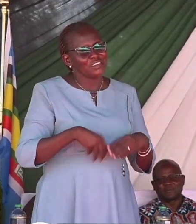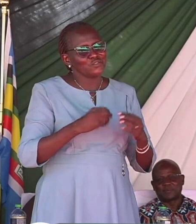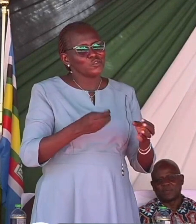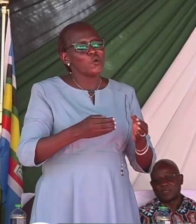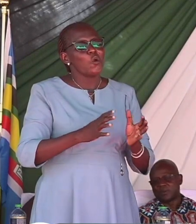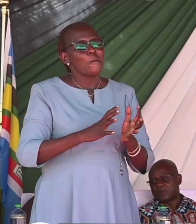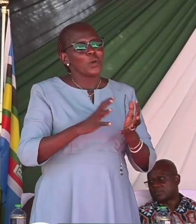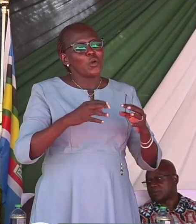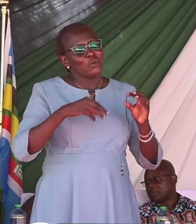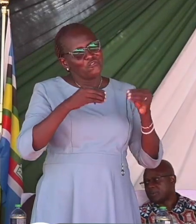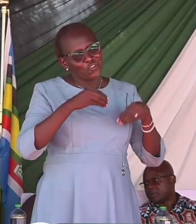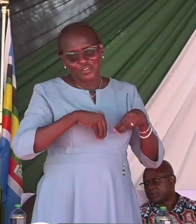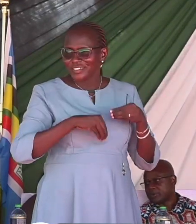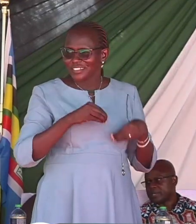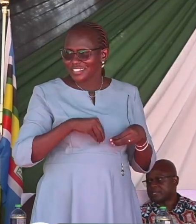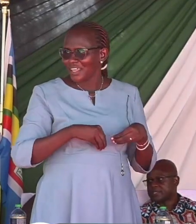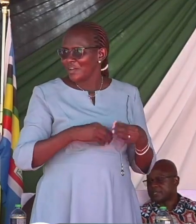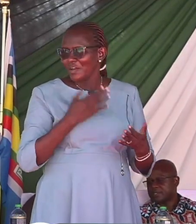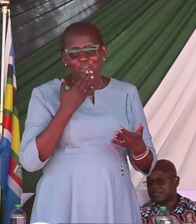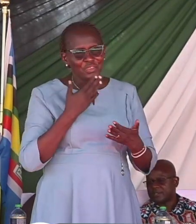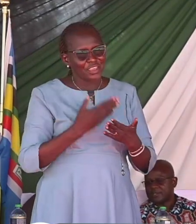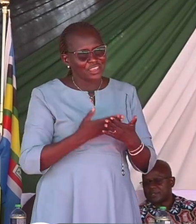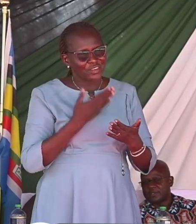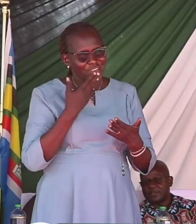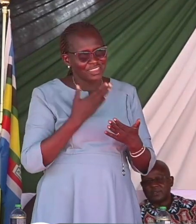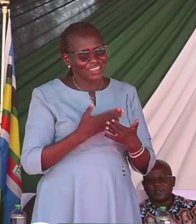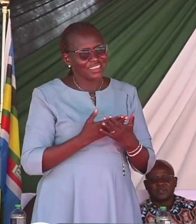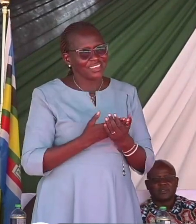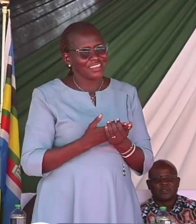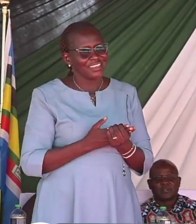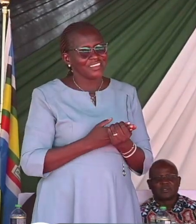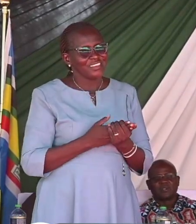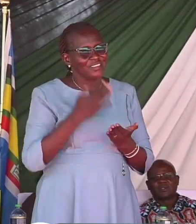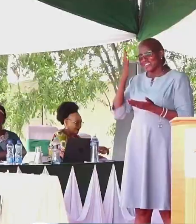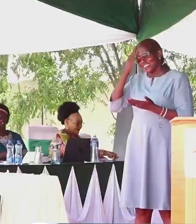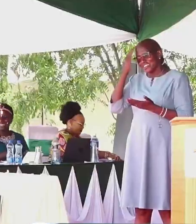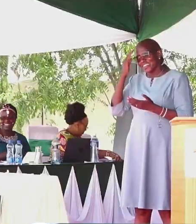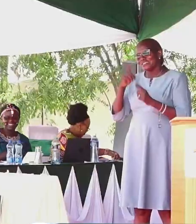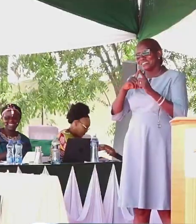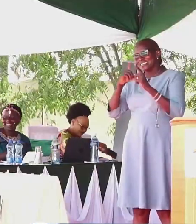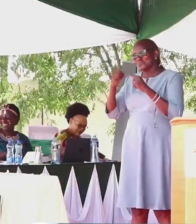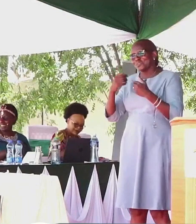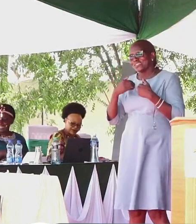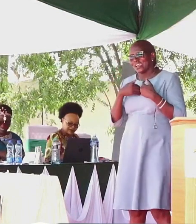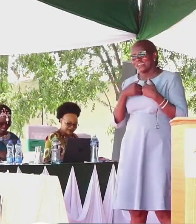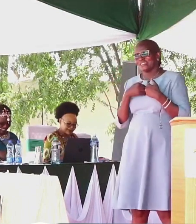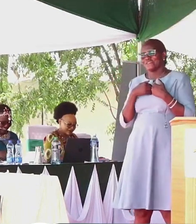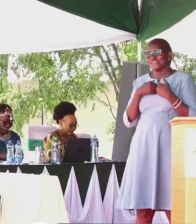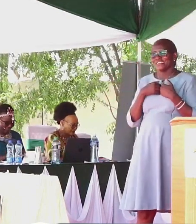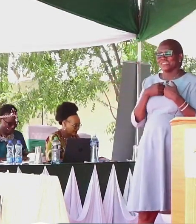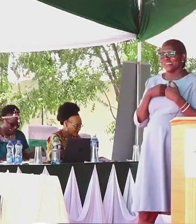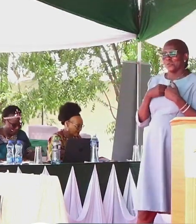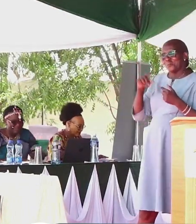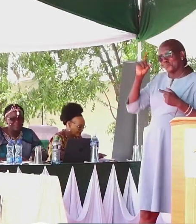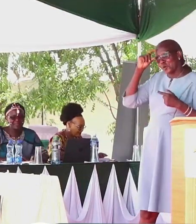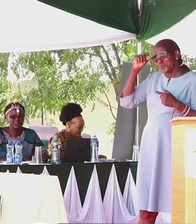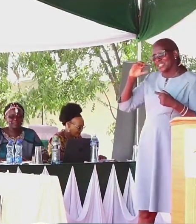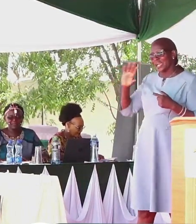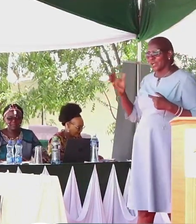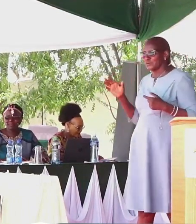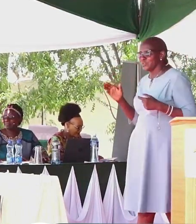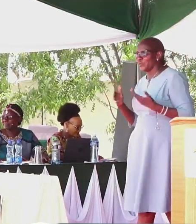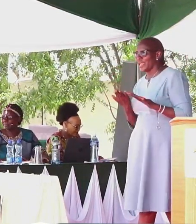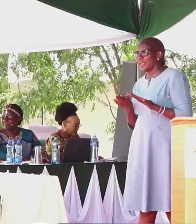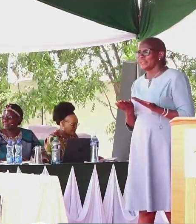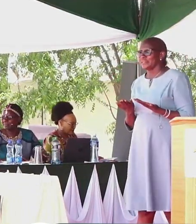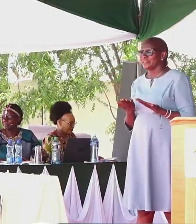votes. But we thank you. We know that there was transport this time. So Mombasa County, waziri uko